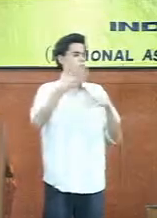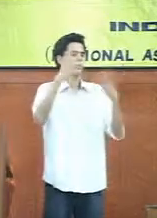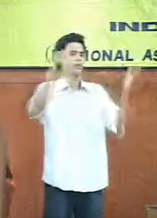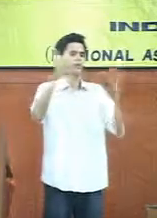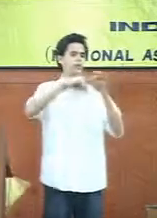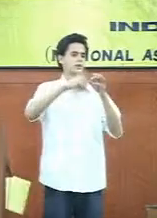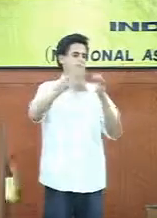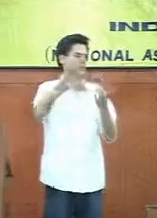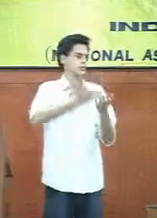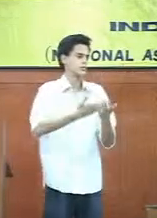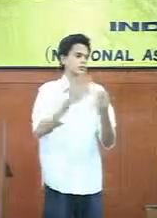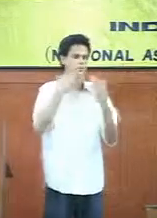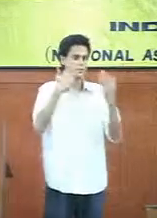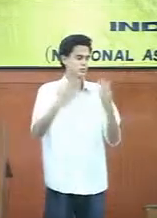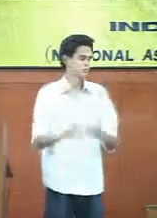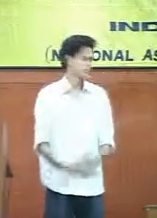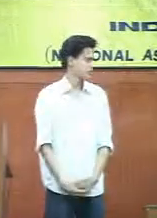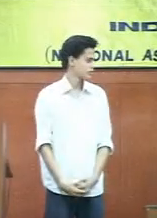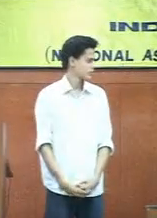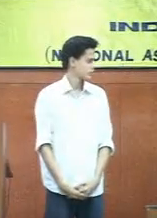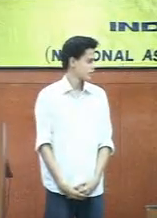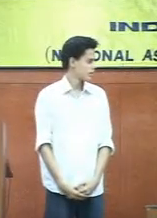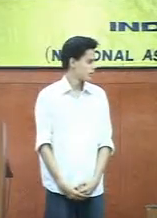questions. Thank you.